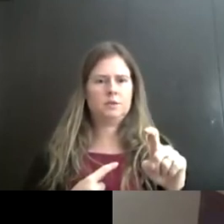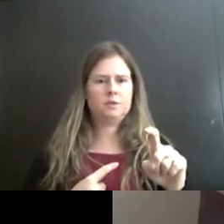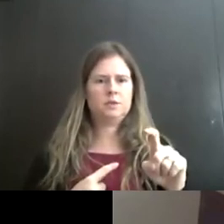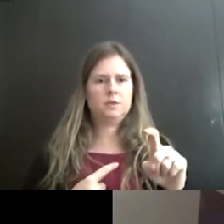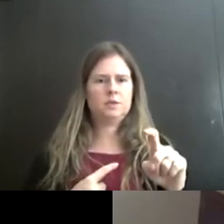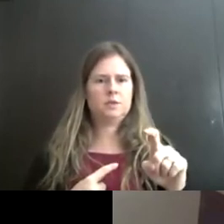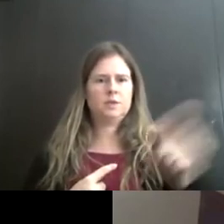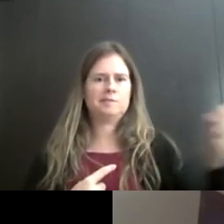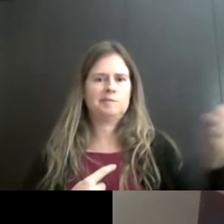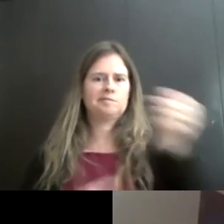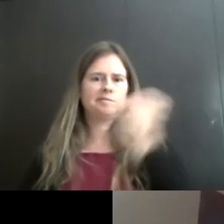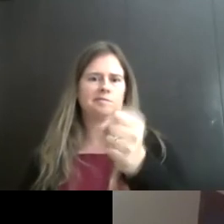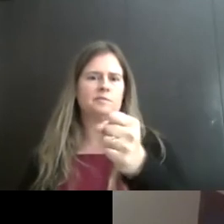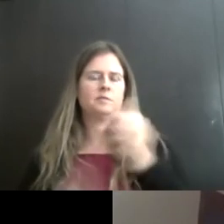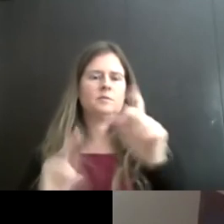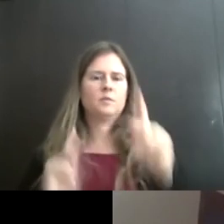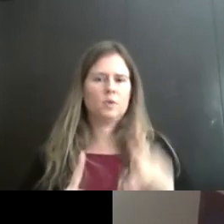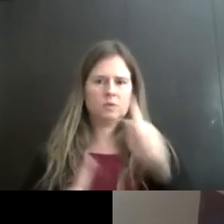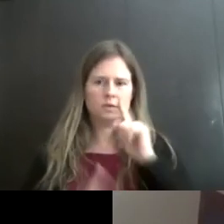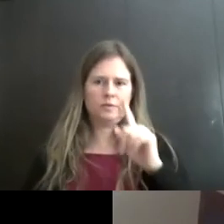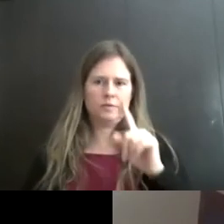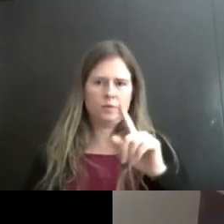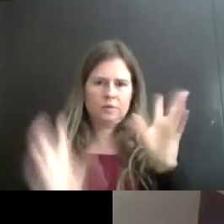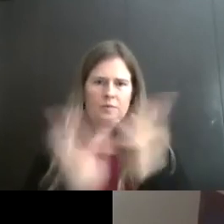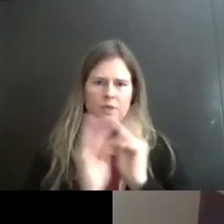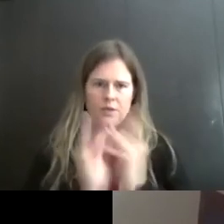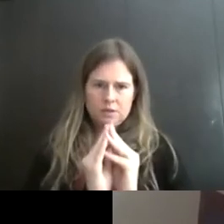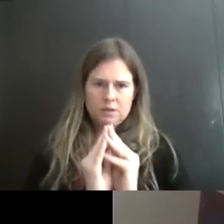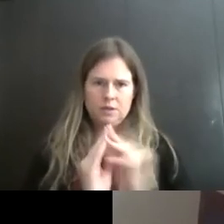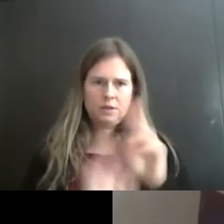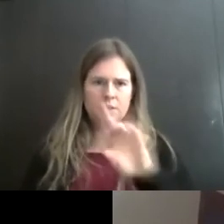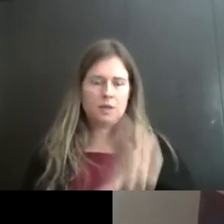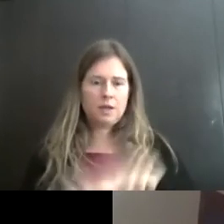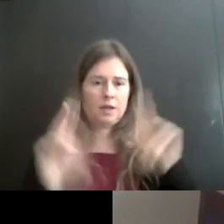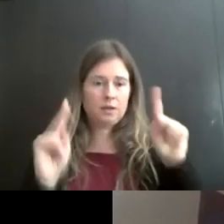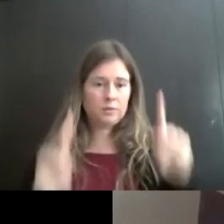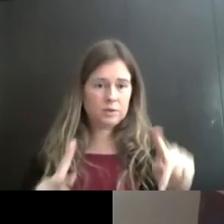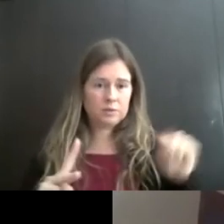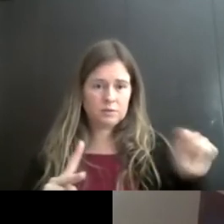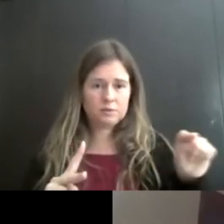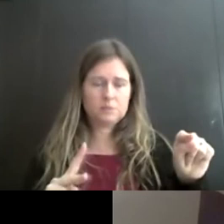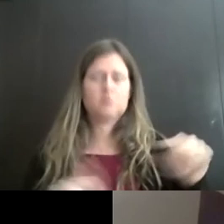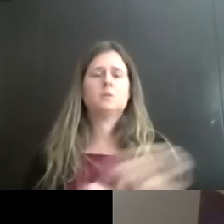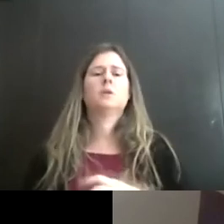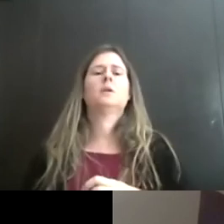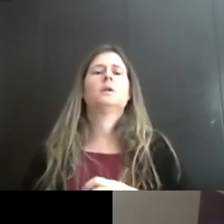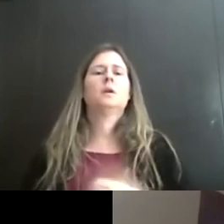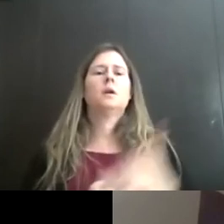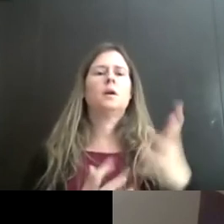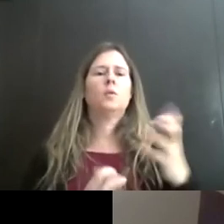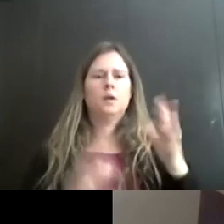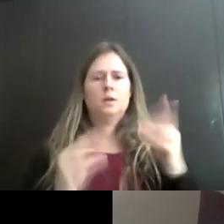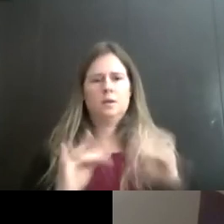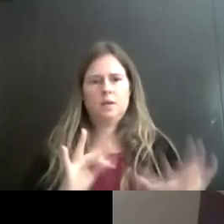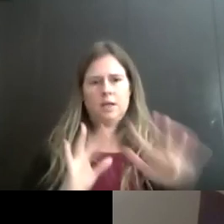camera at a public meeting. That this Native person doesn't want, wants this land preserved as